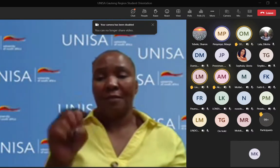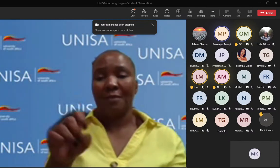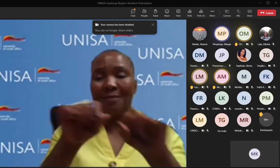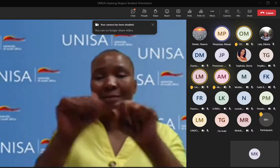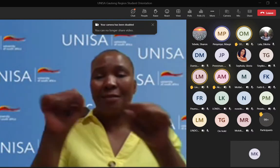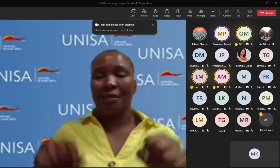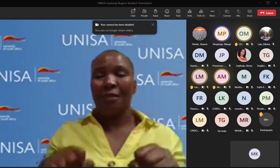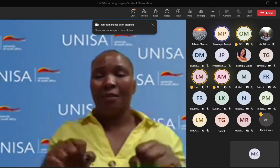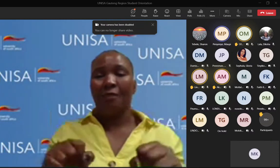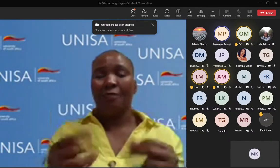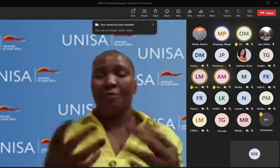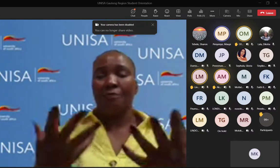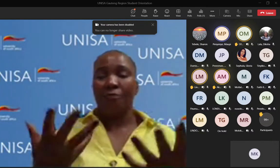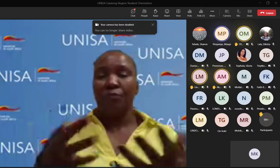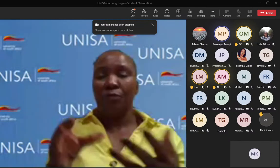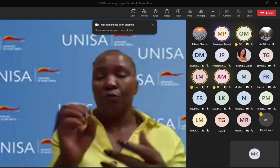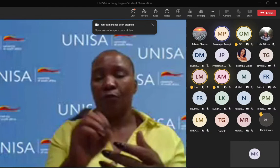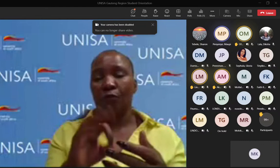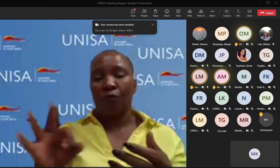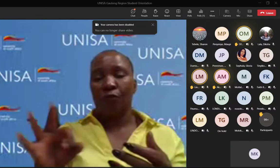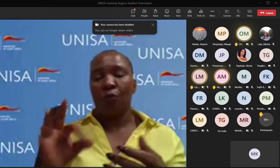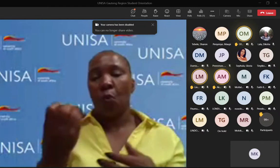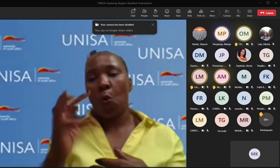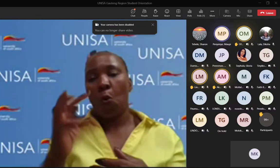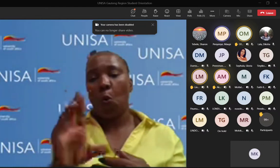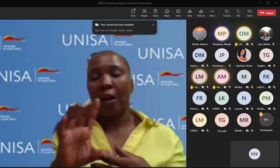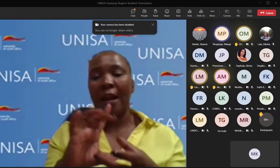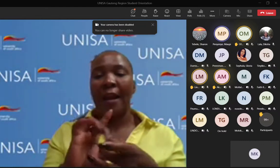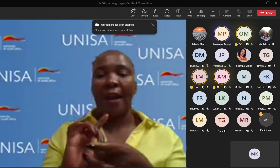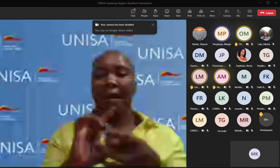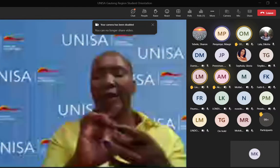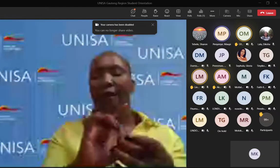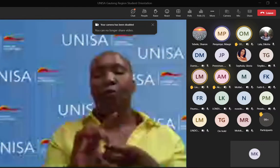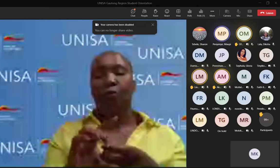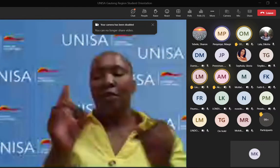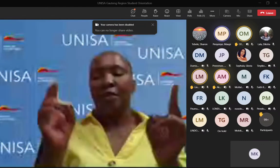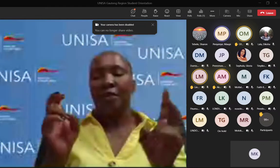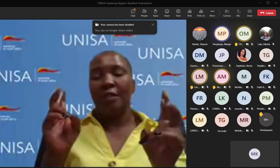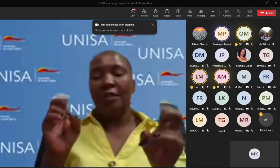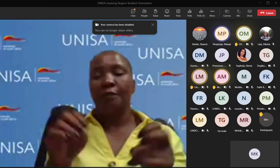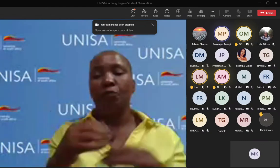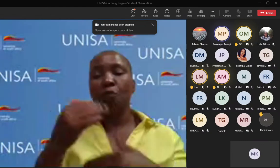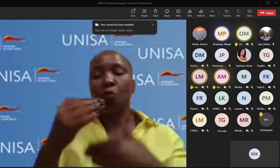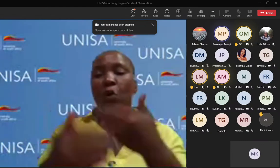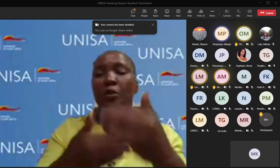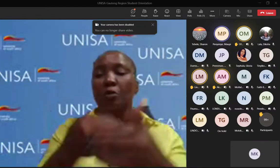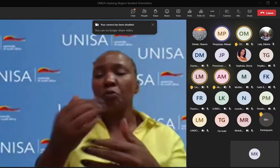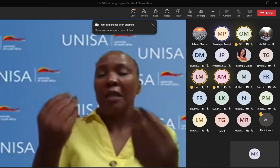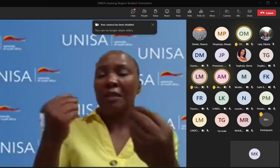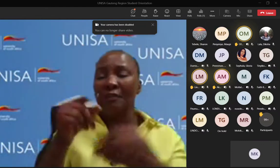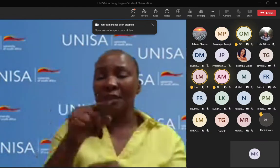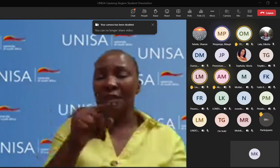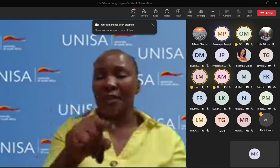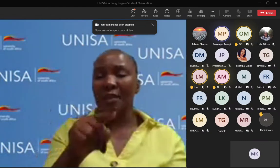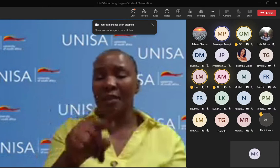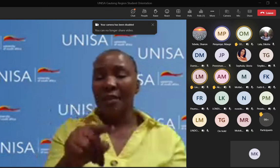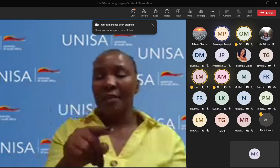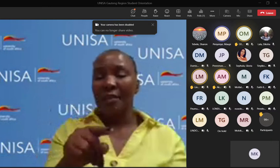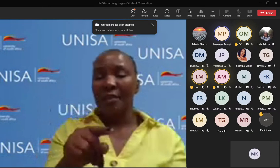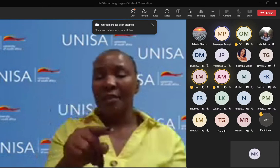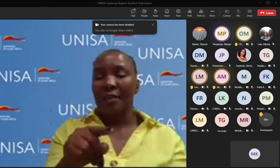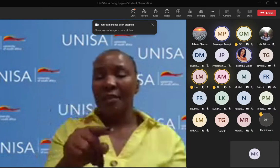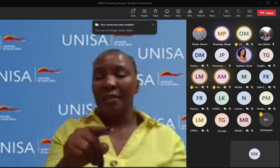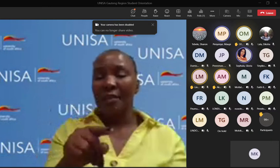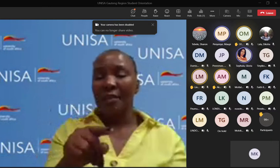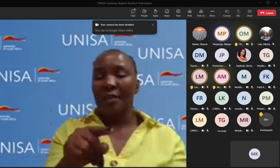or this liquid network issues if you keep on getting that error over and over again unless an advice